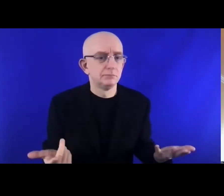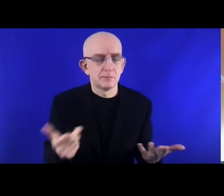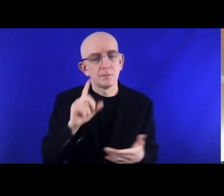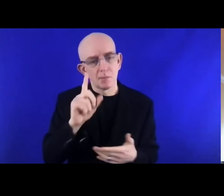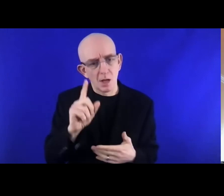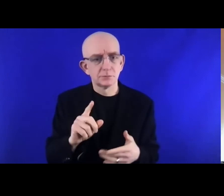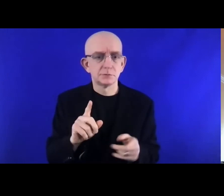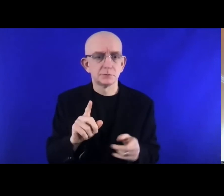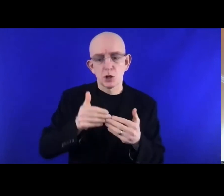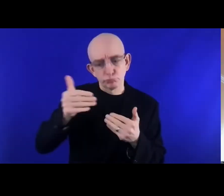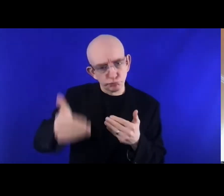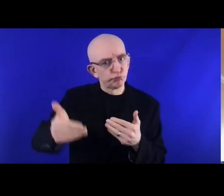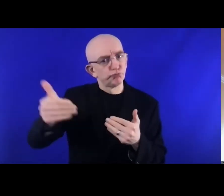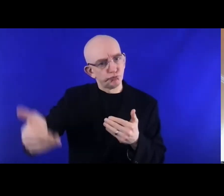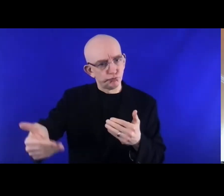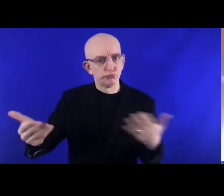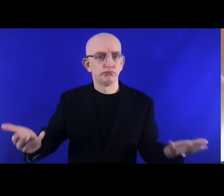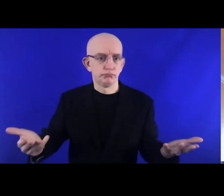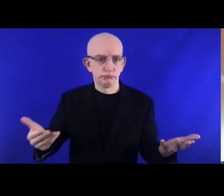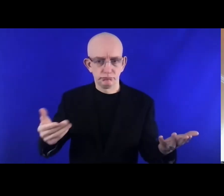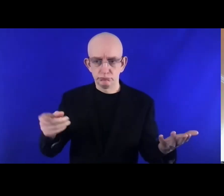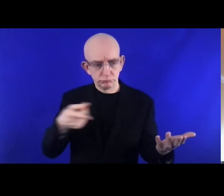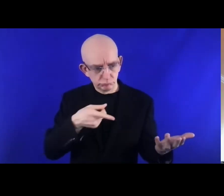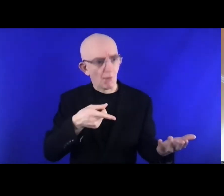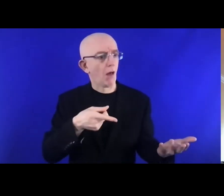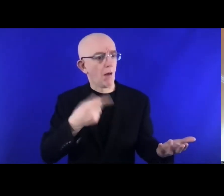and be part of the society, because I believe that